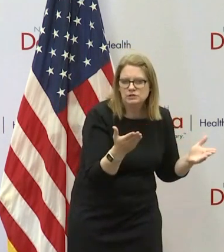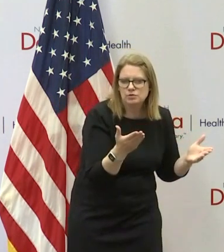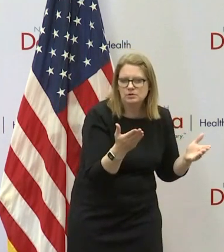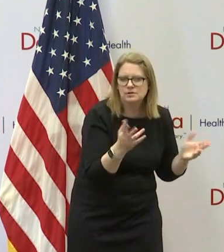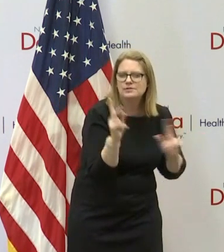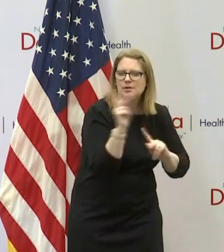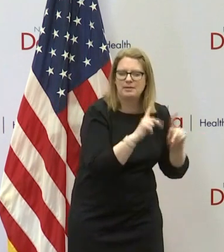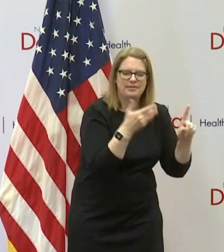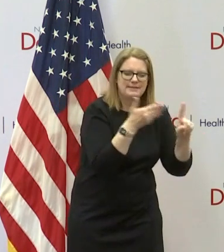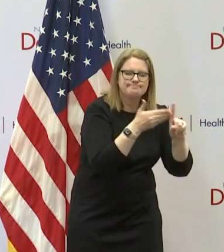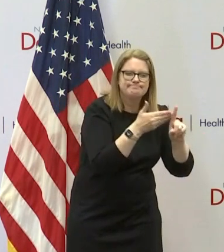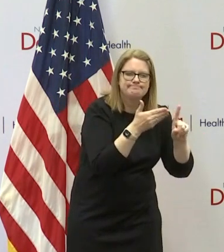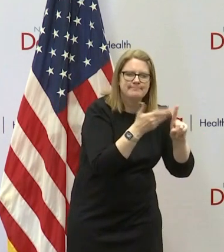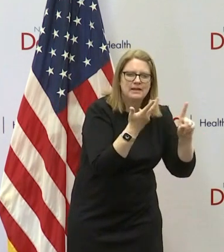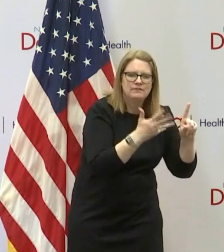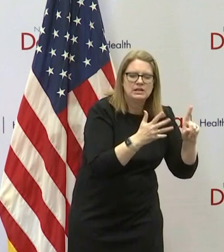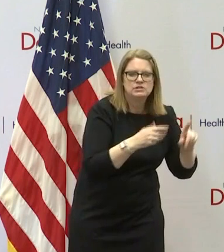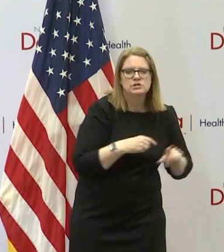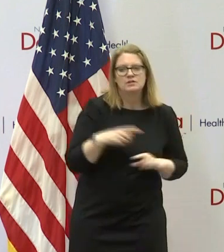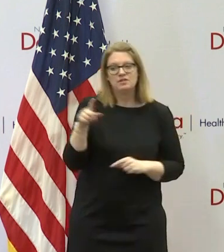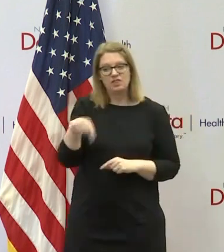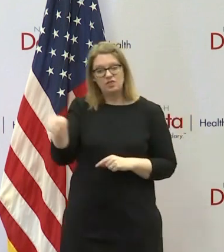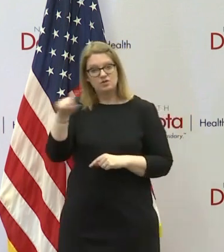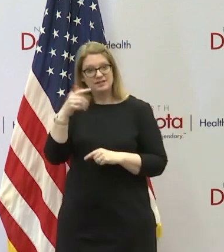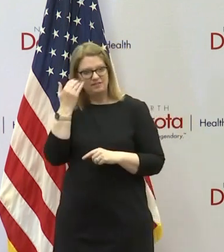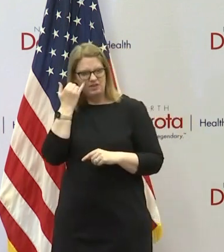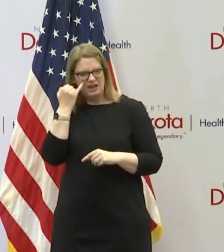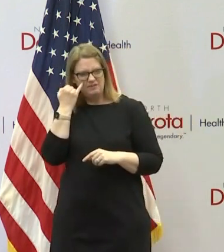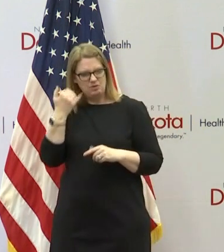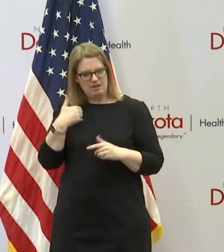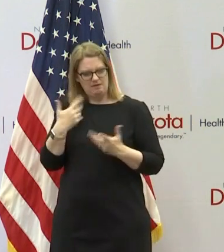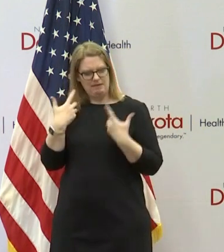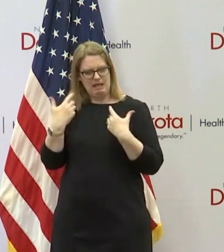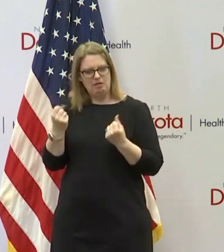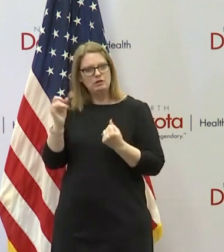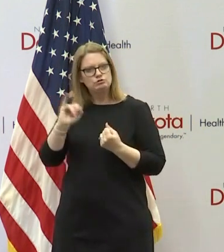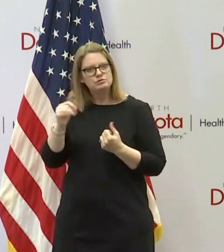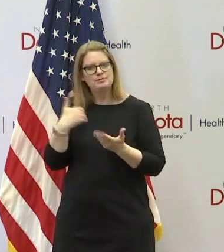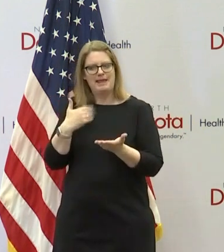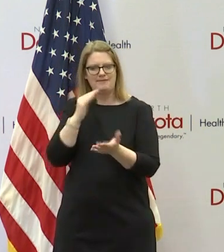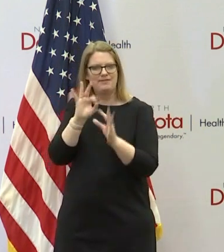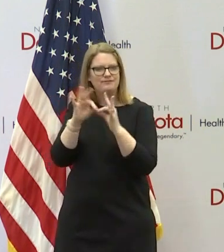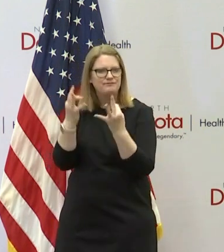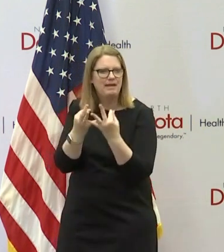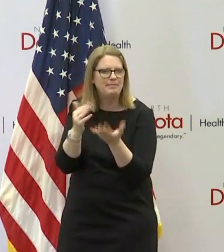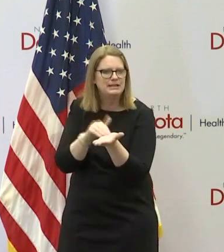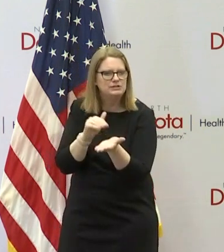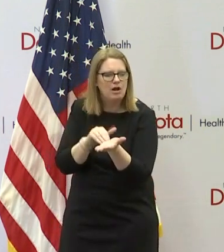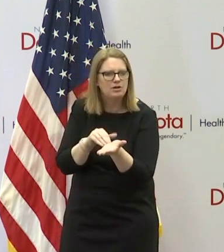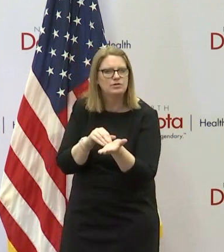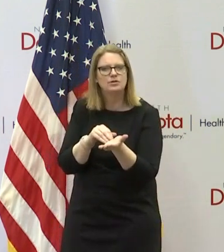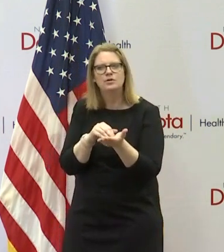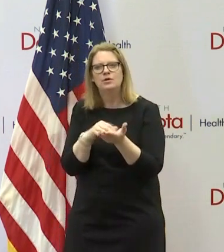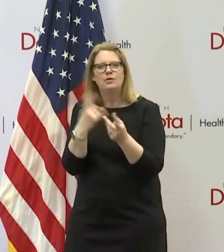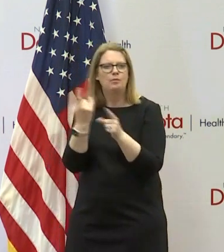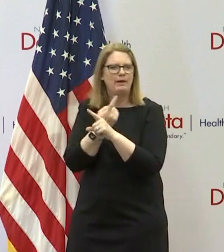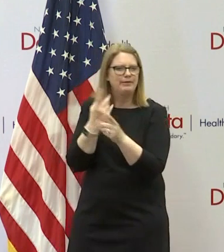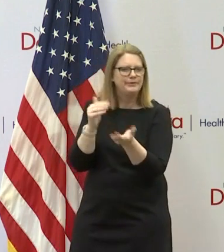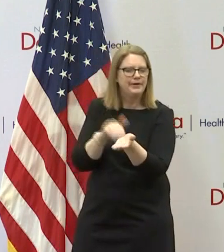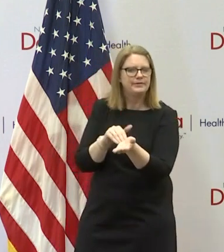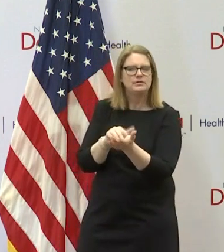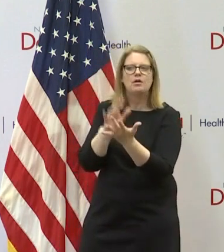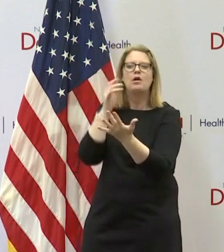Other individuals, if you've got health insurance or an existing provider or anybody else that your regular doctor,